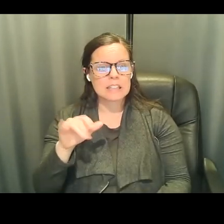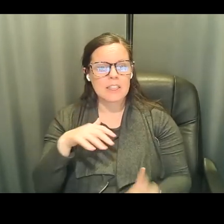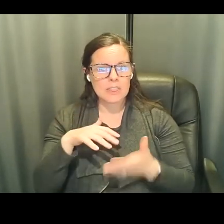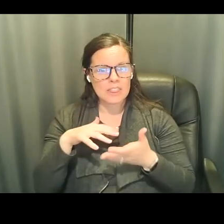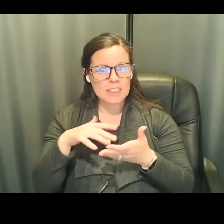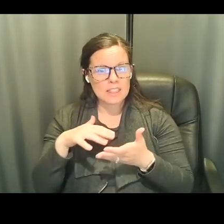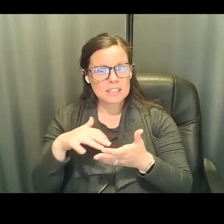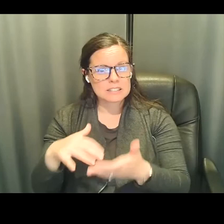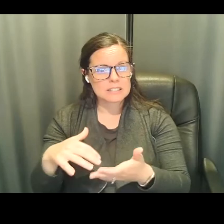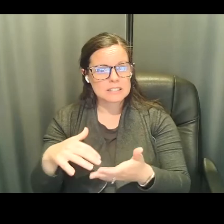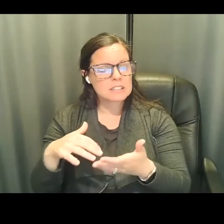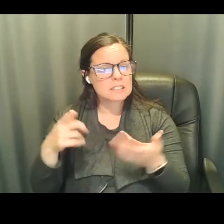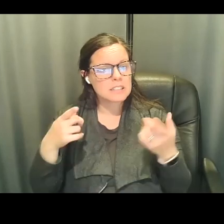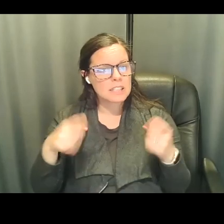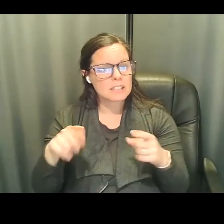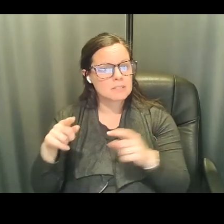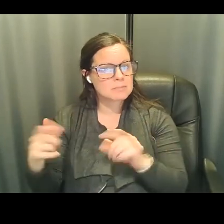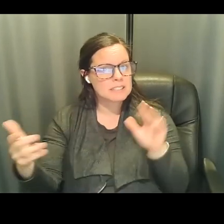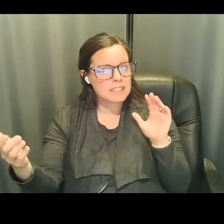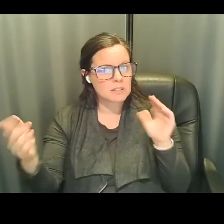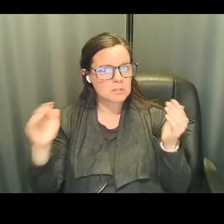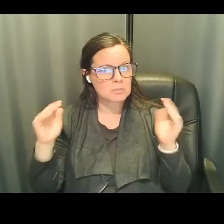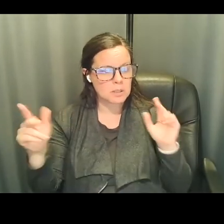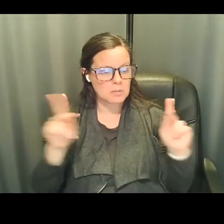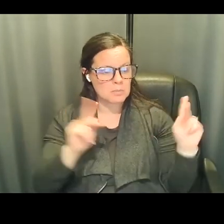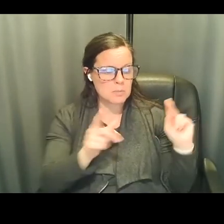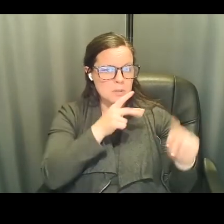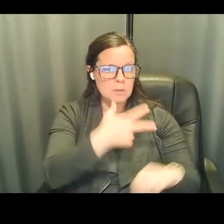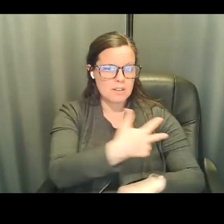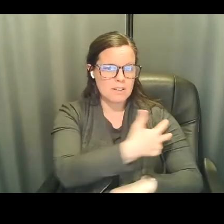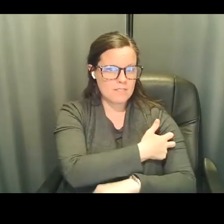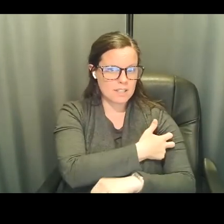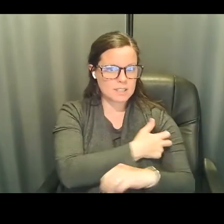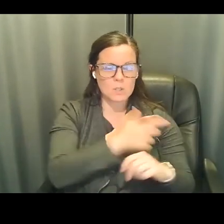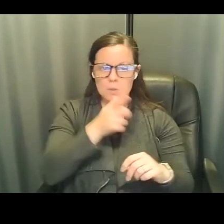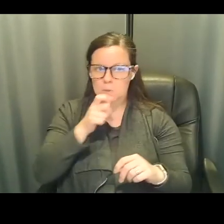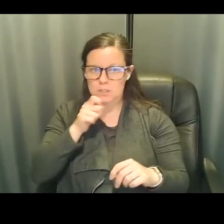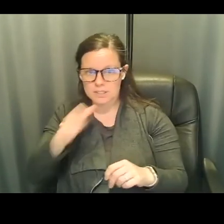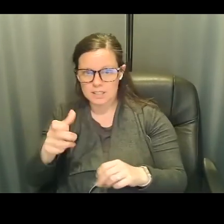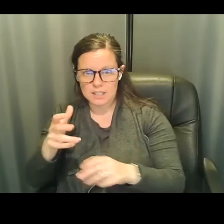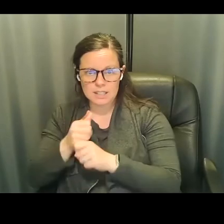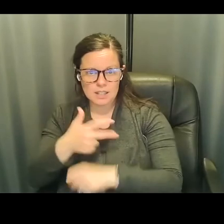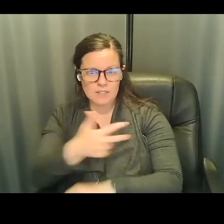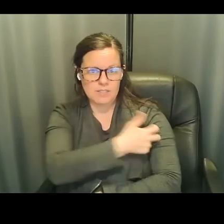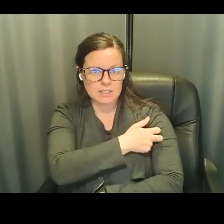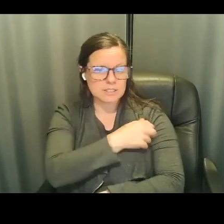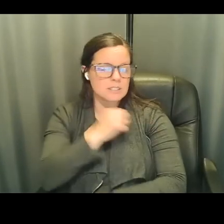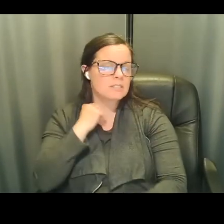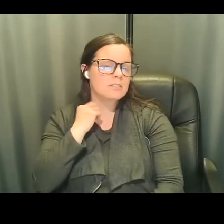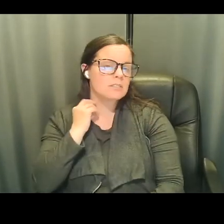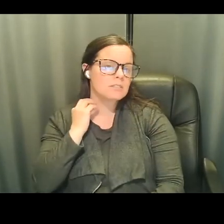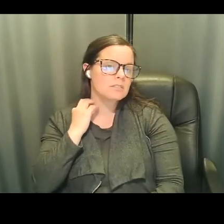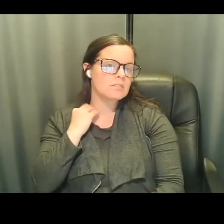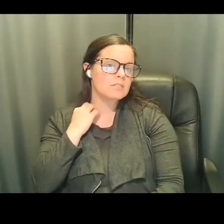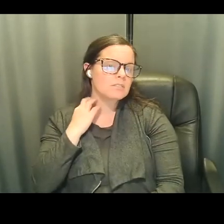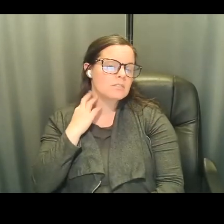done and we compared those who got the vaccine with just those who did not have the vaccine. And there was